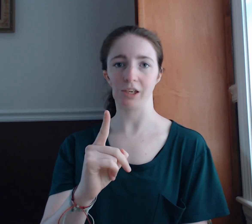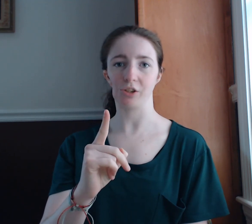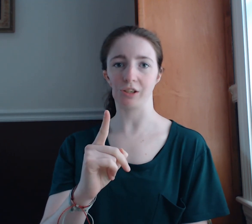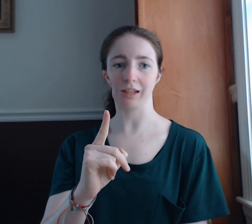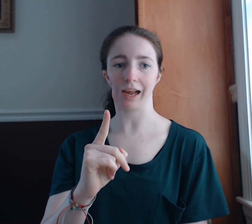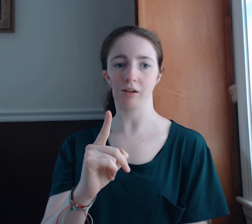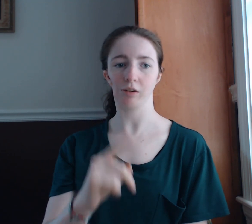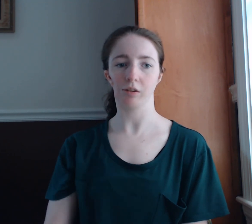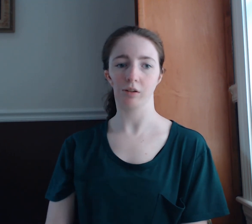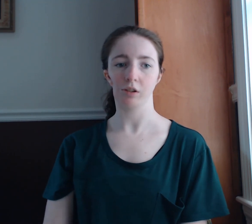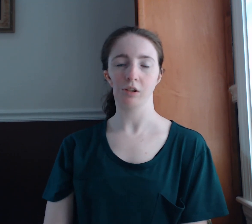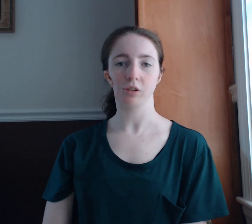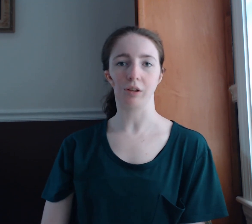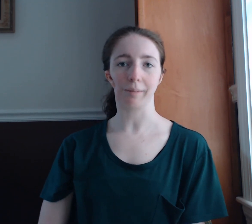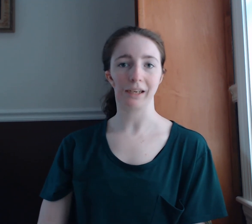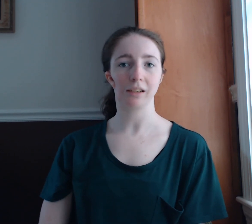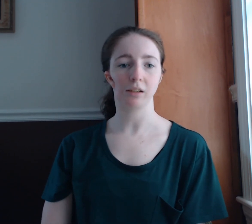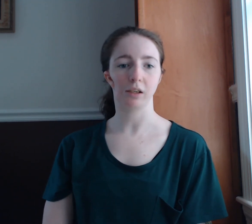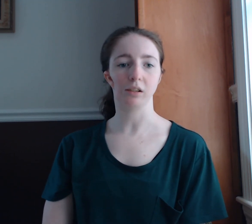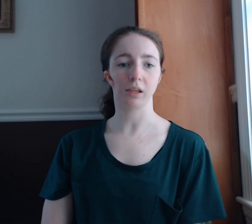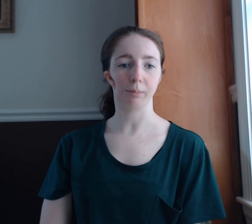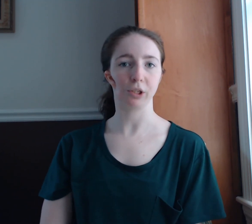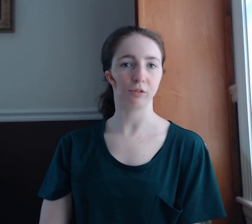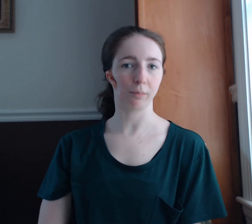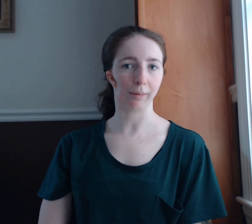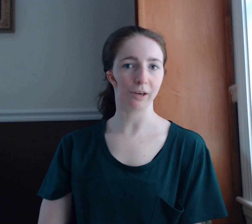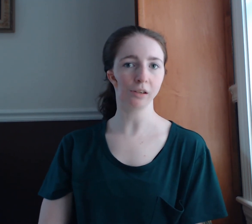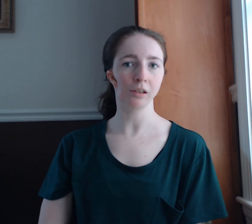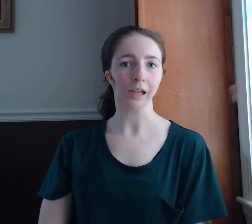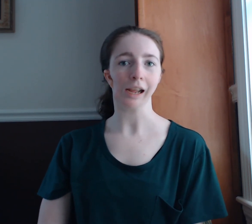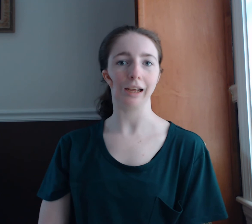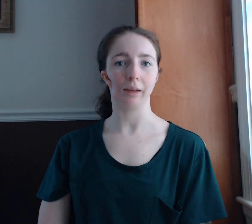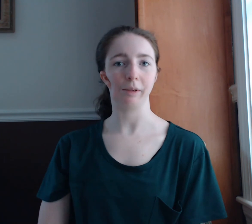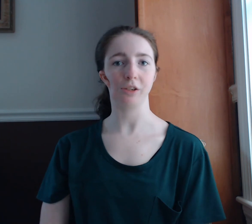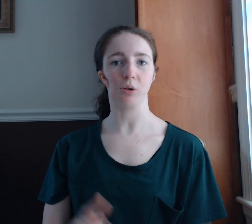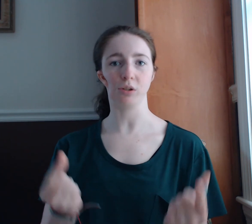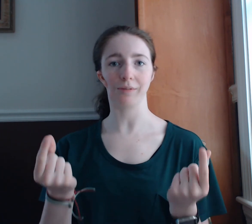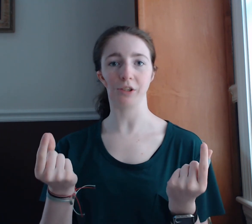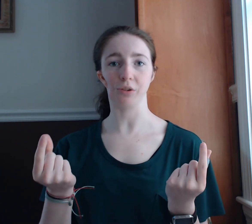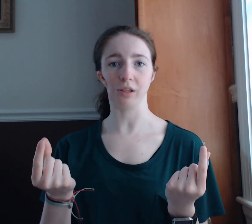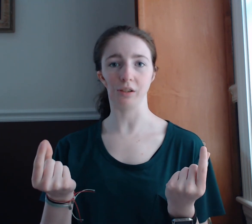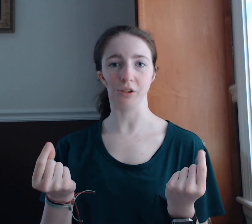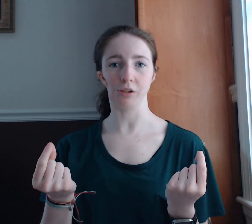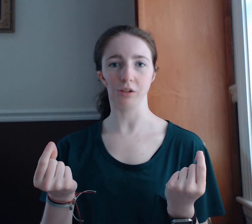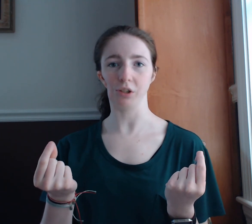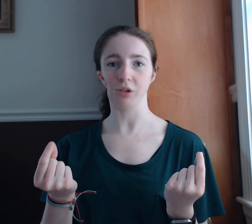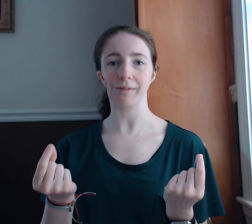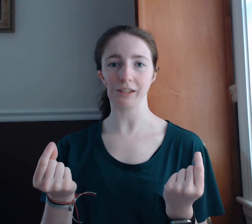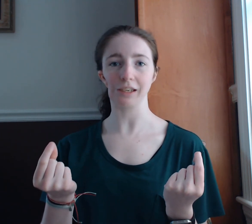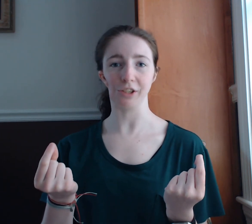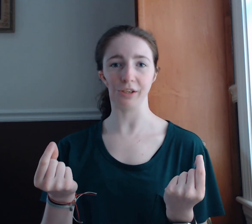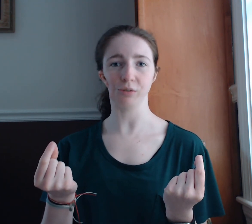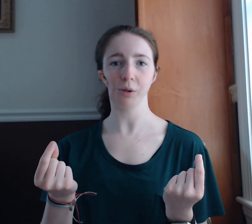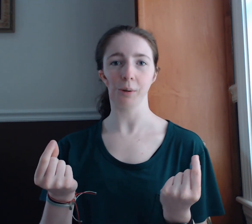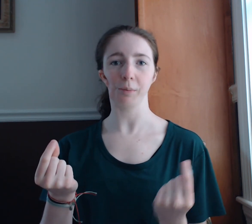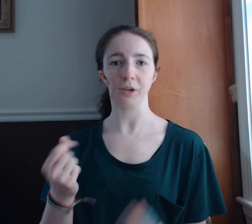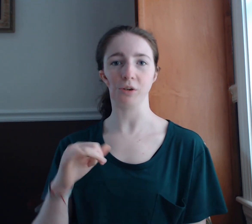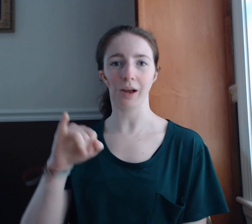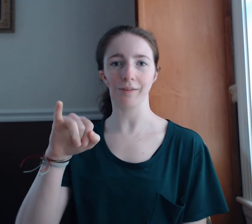just that. So that makes it a little simpler to remember, and because you also have to you have to say do, but you don't have to